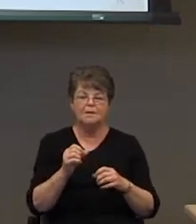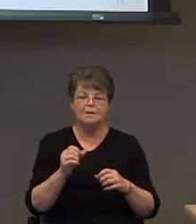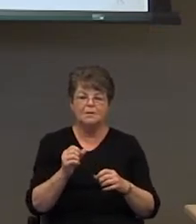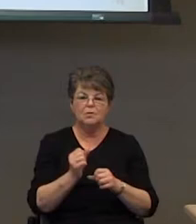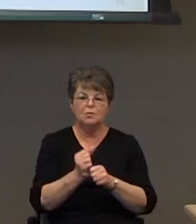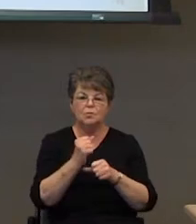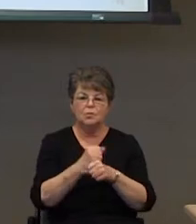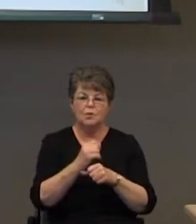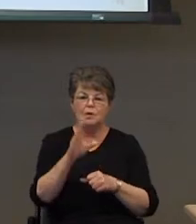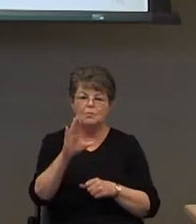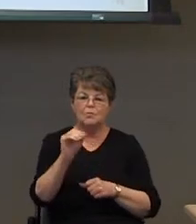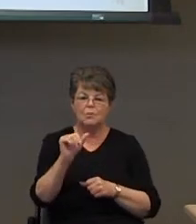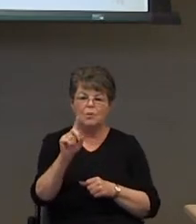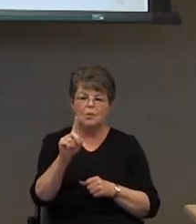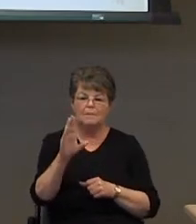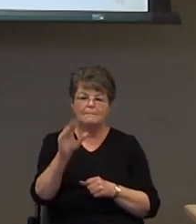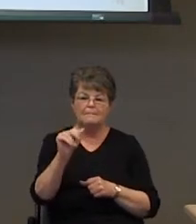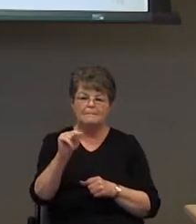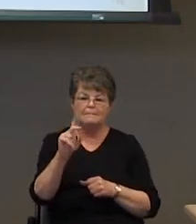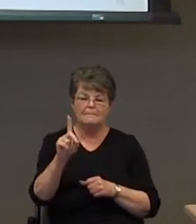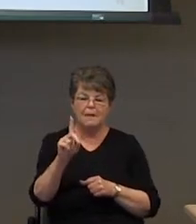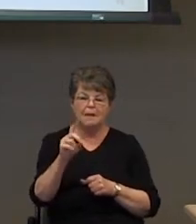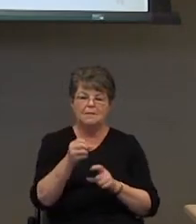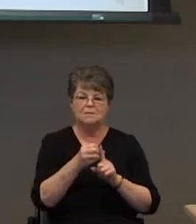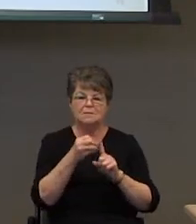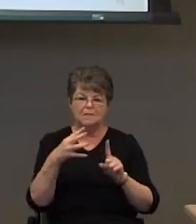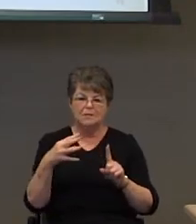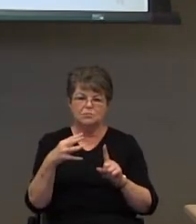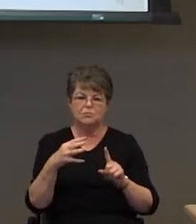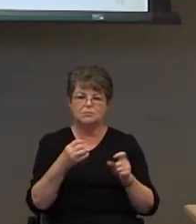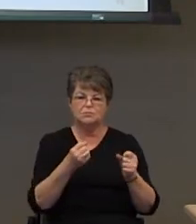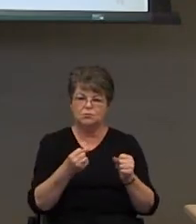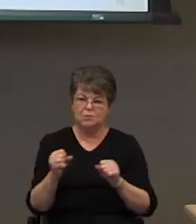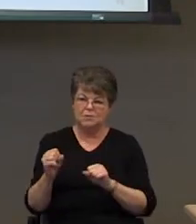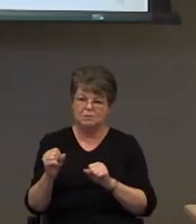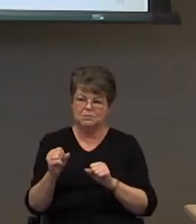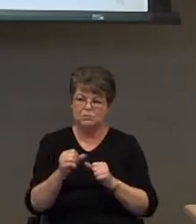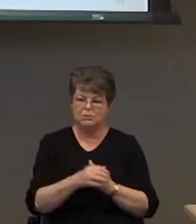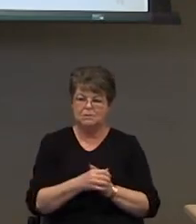Create a broadband expansion strategy. I know it's time for a drink.